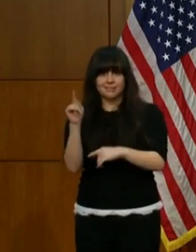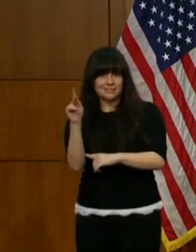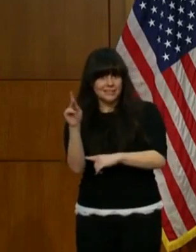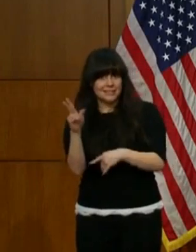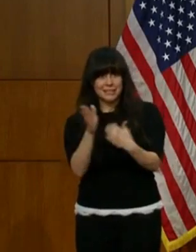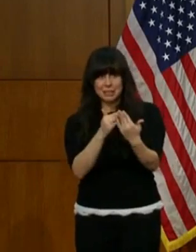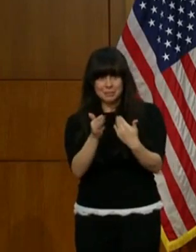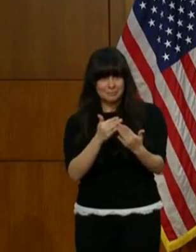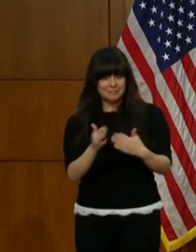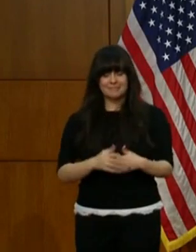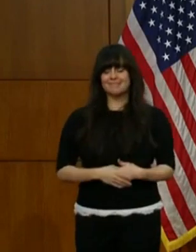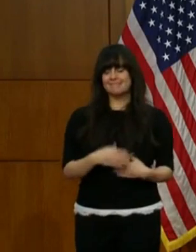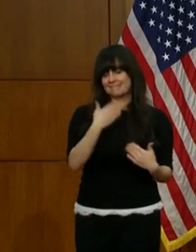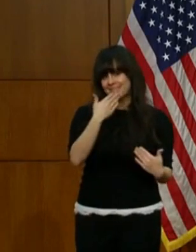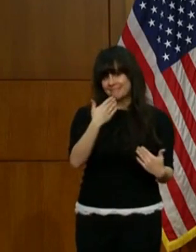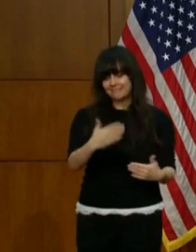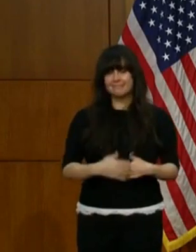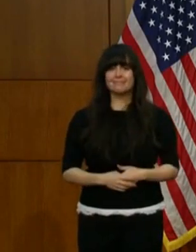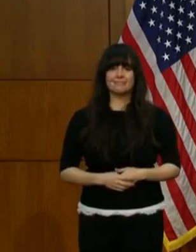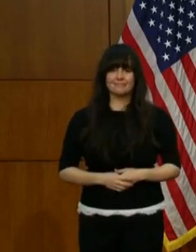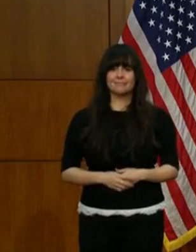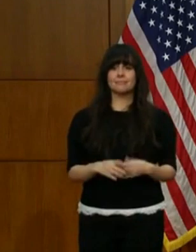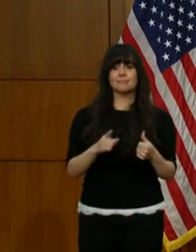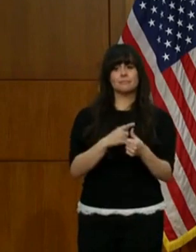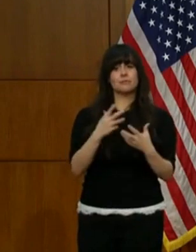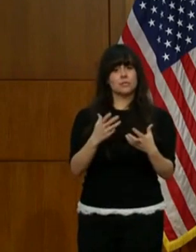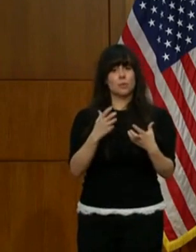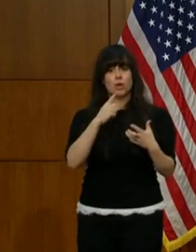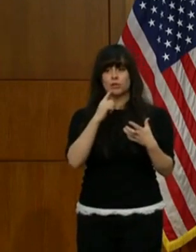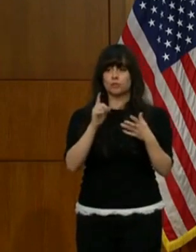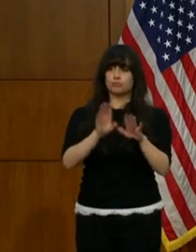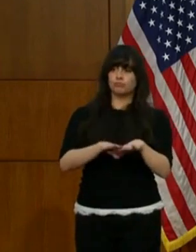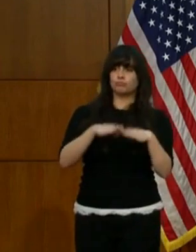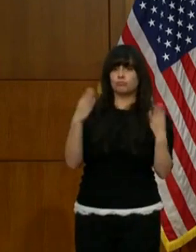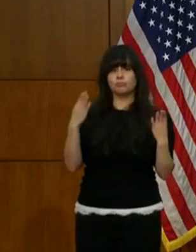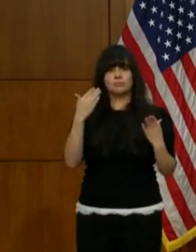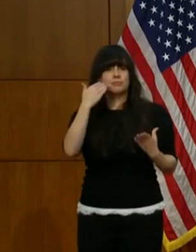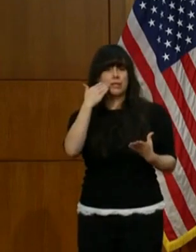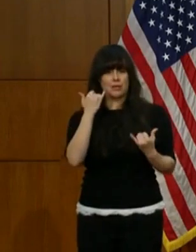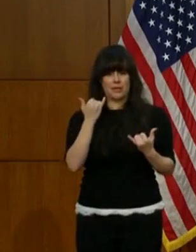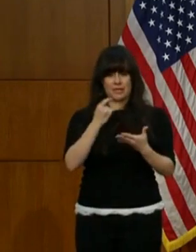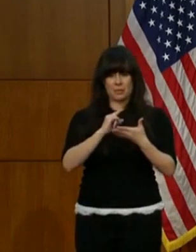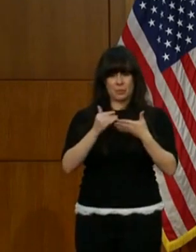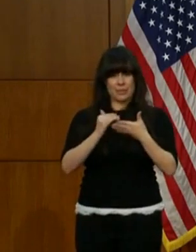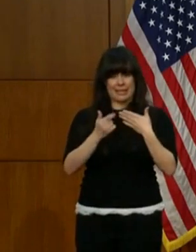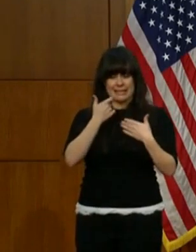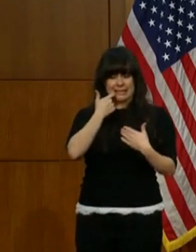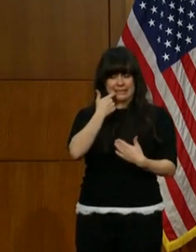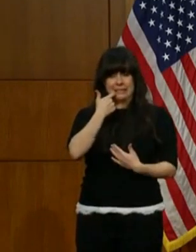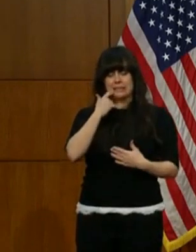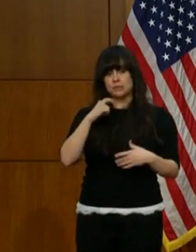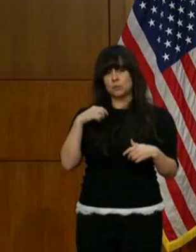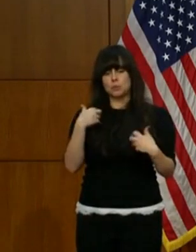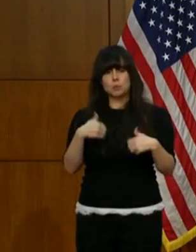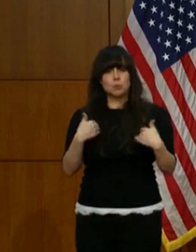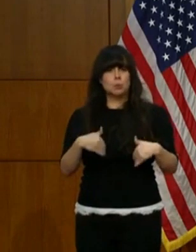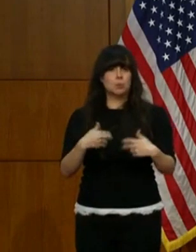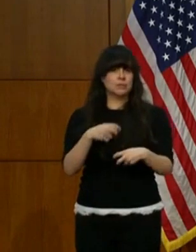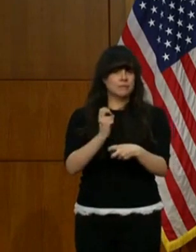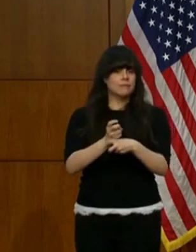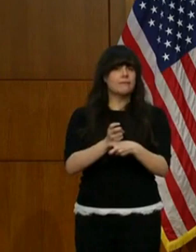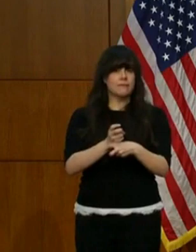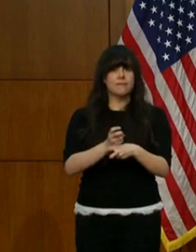television. I'd first like to start by saying that I know this was a very difficult weekend on a lot of